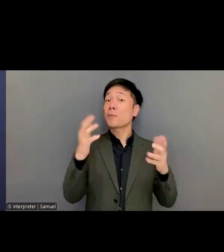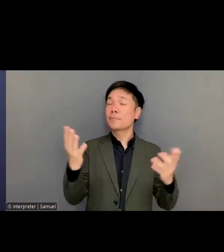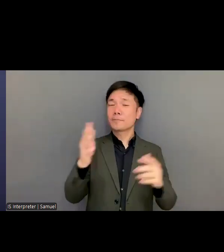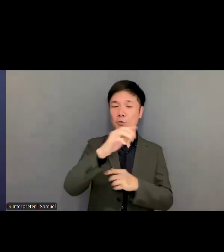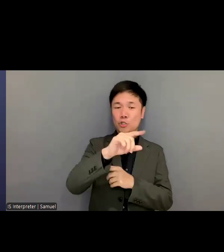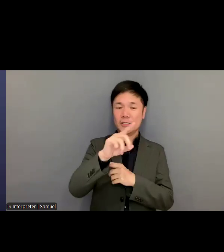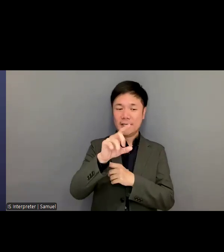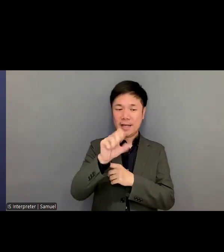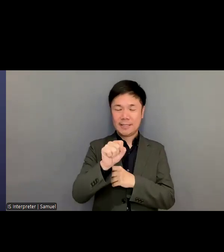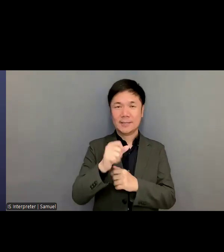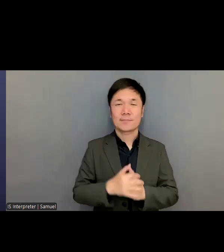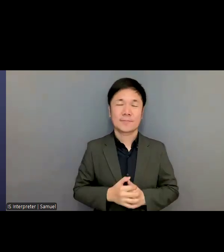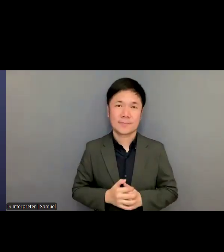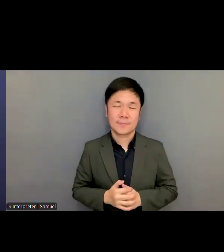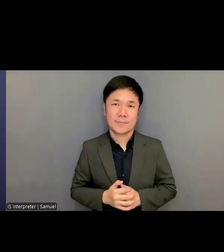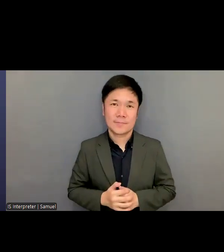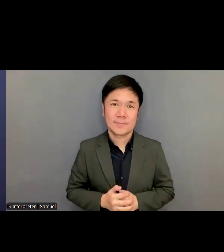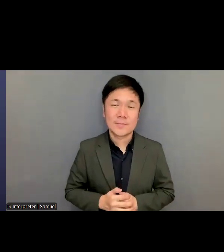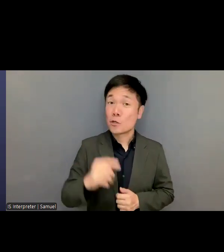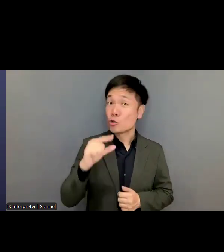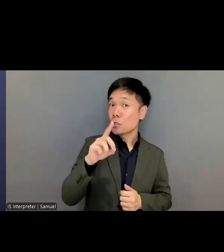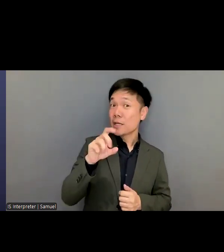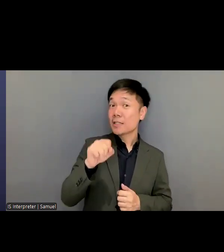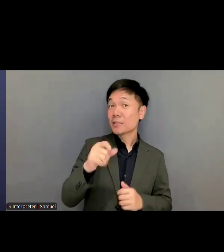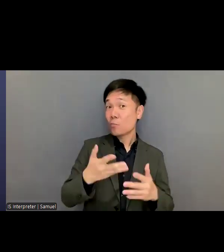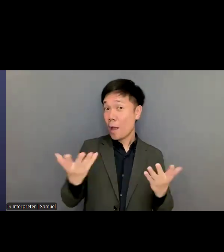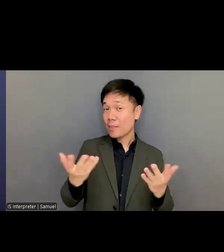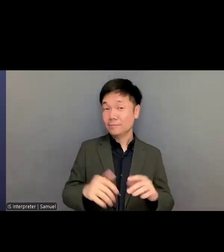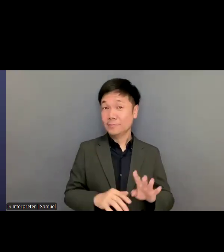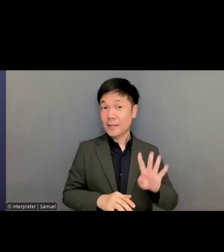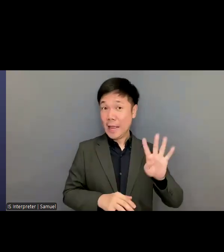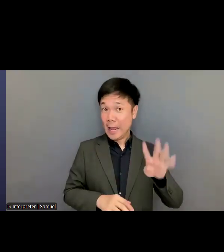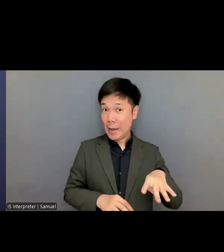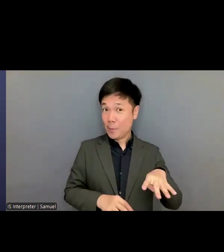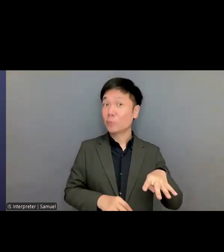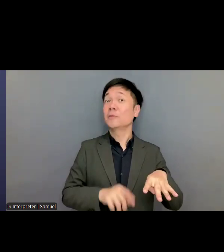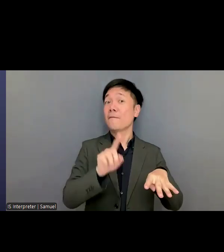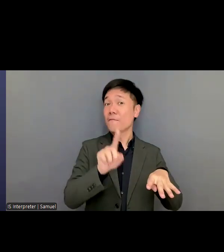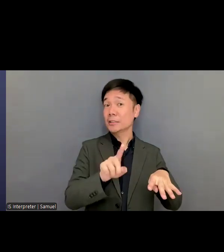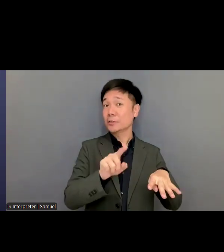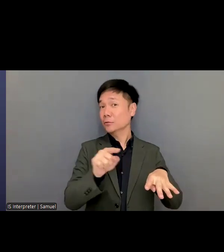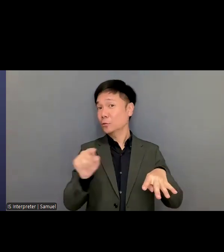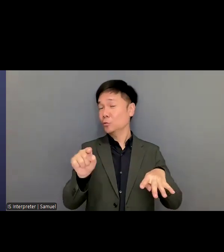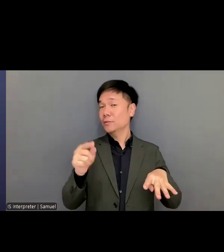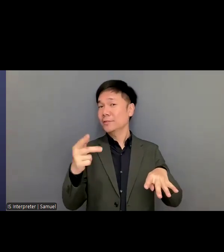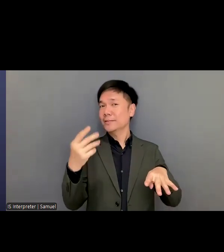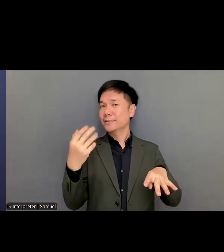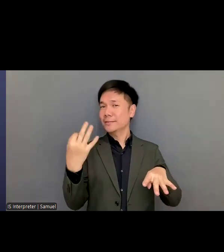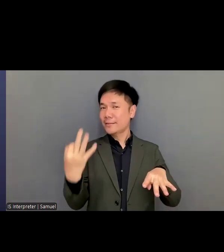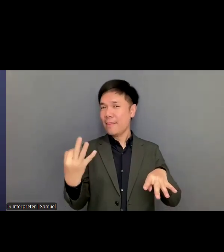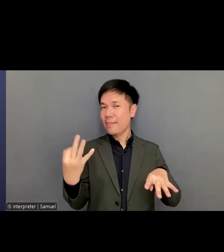which will happen on April 2nd and 3rd